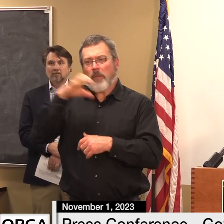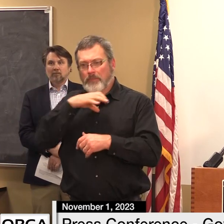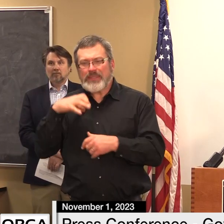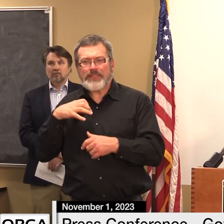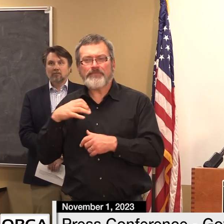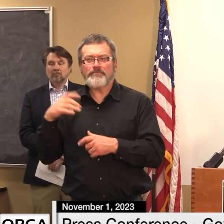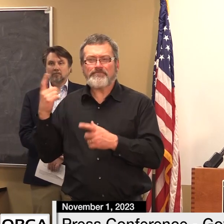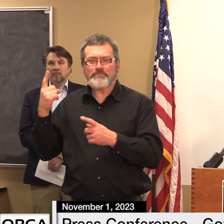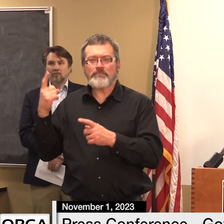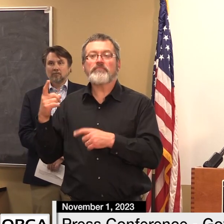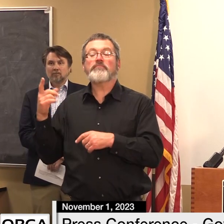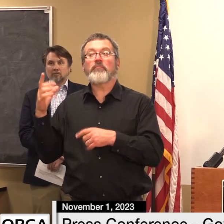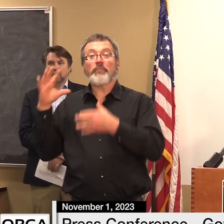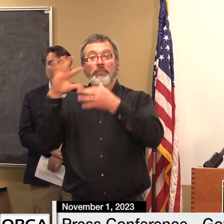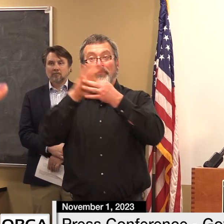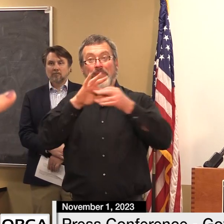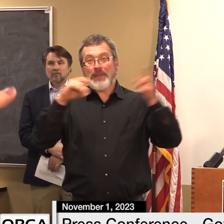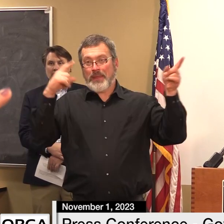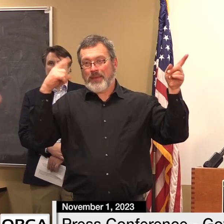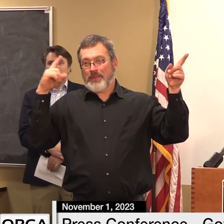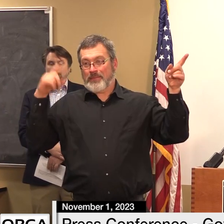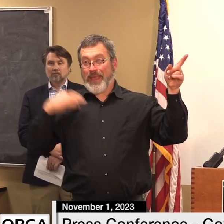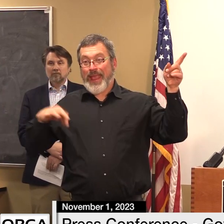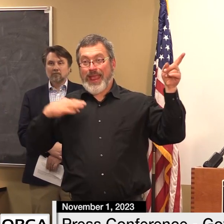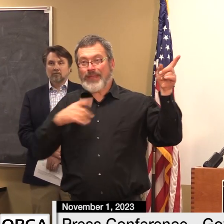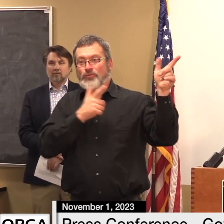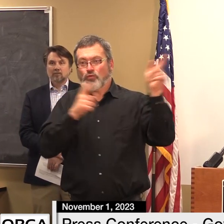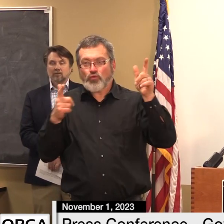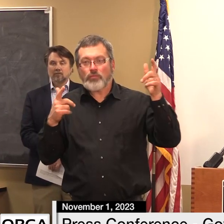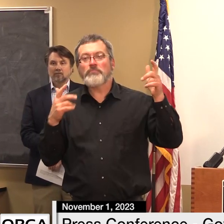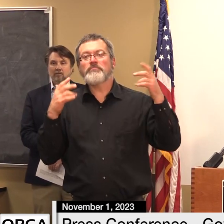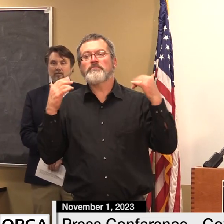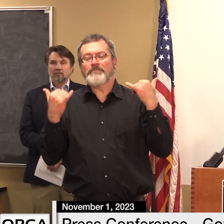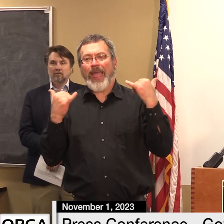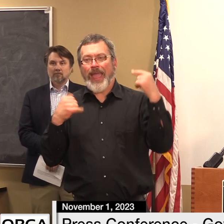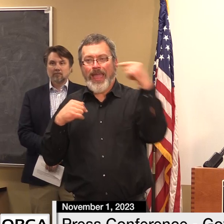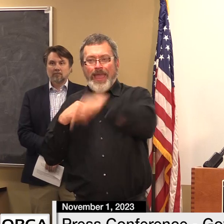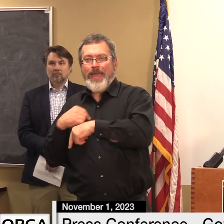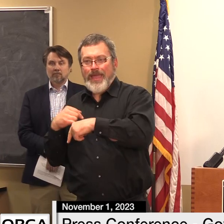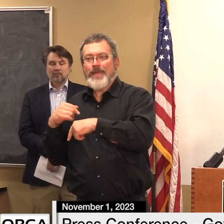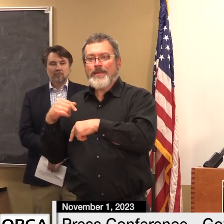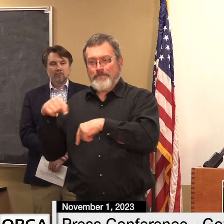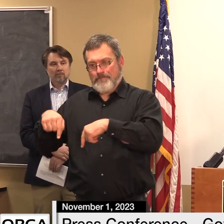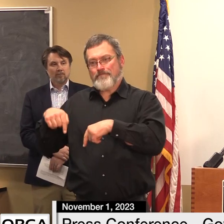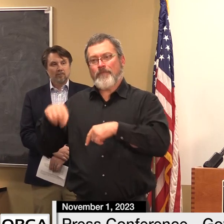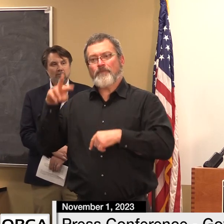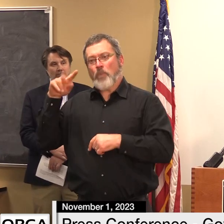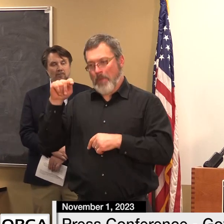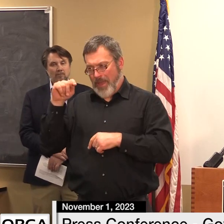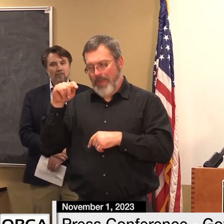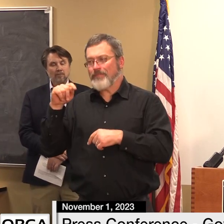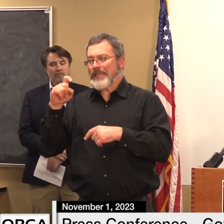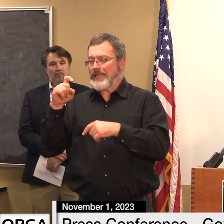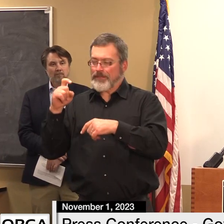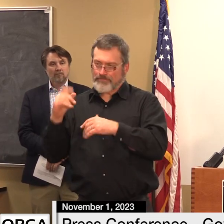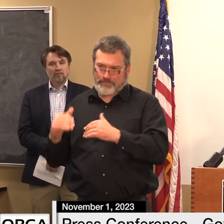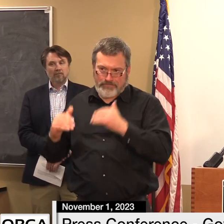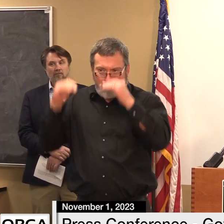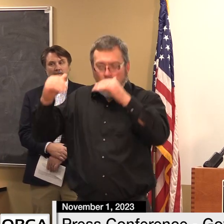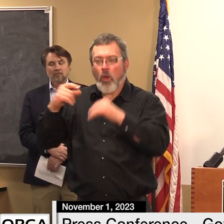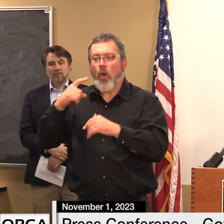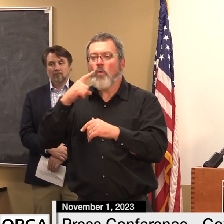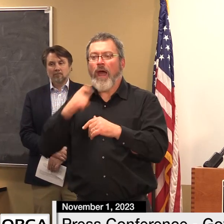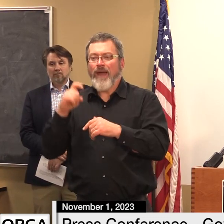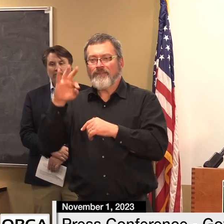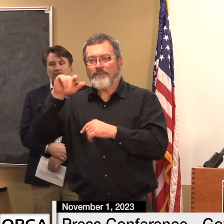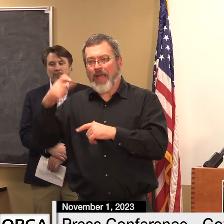shooting, is open to discussing expanding Vermont's red flag law. And he also said he wants to